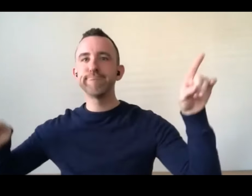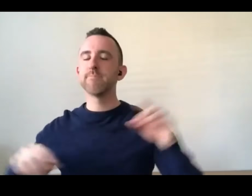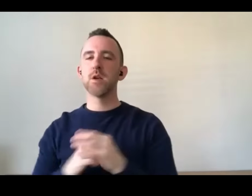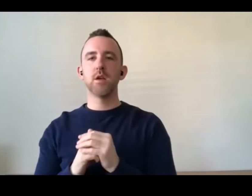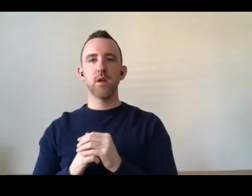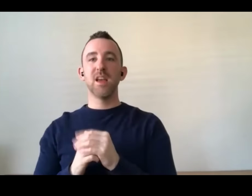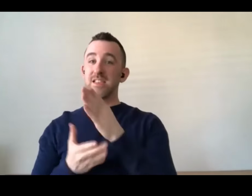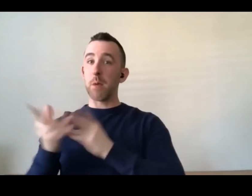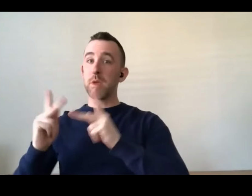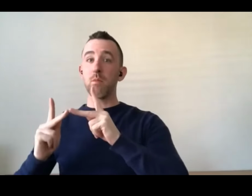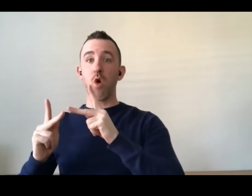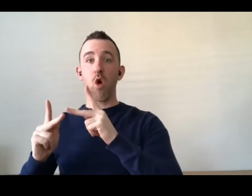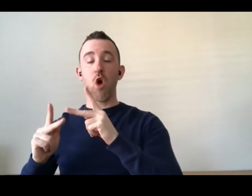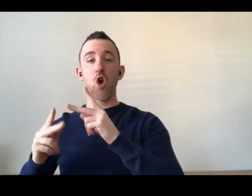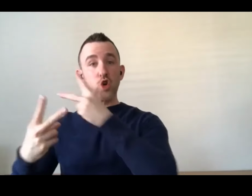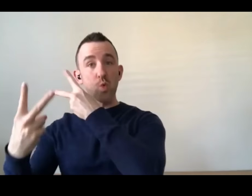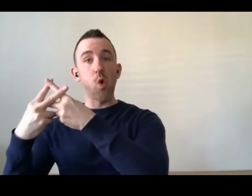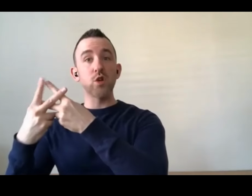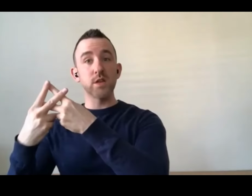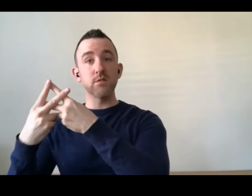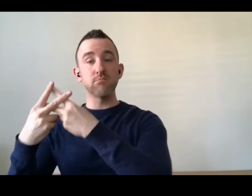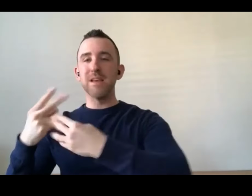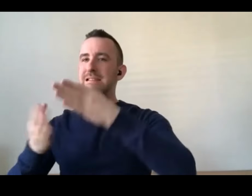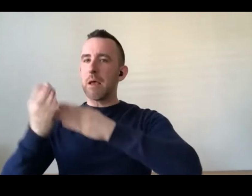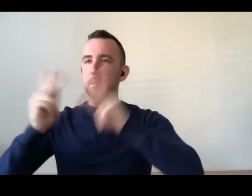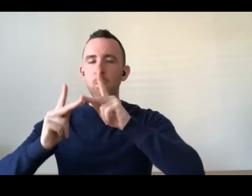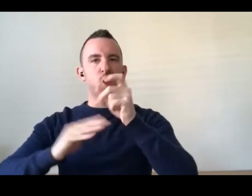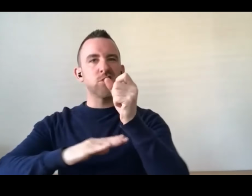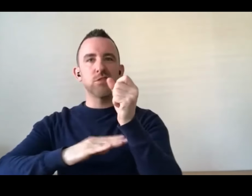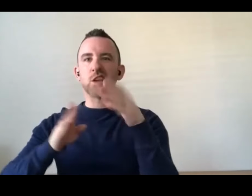shutdown or quarantine. We know that some people are,